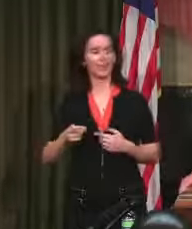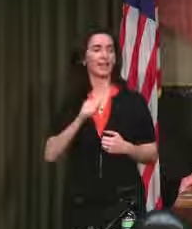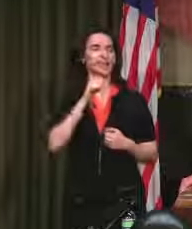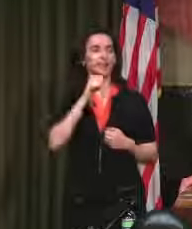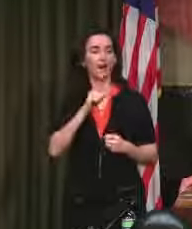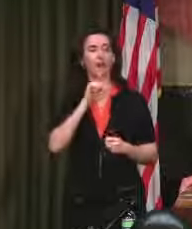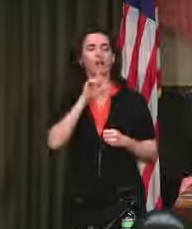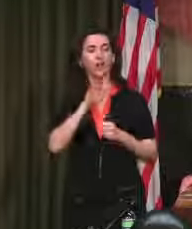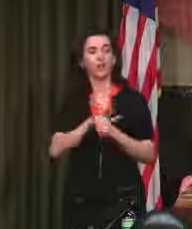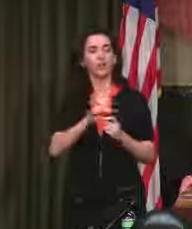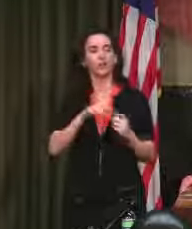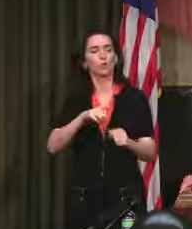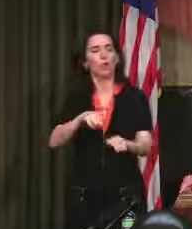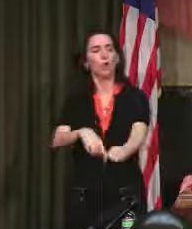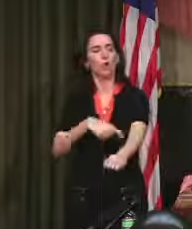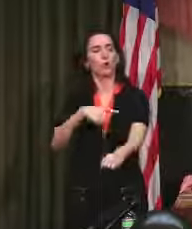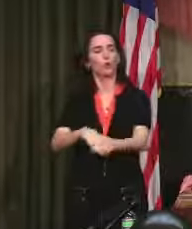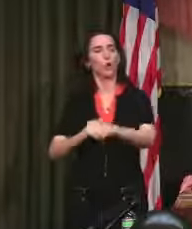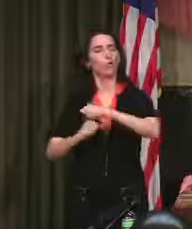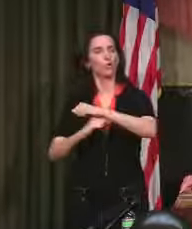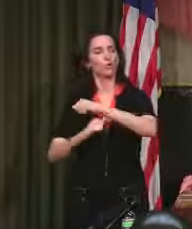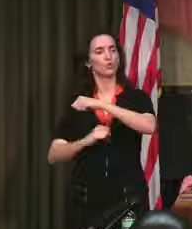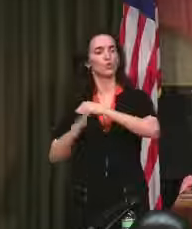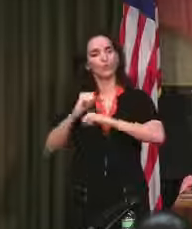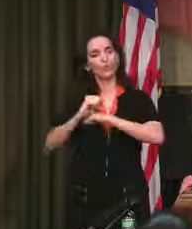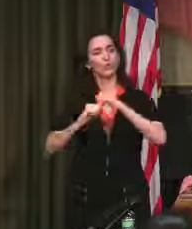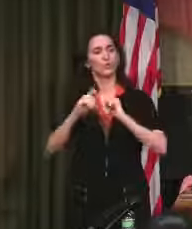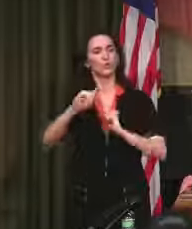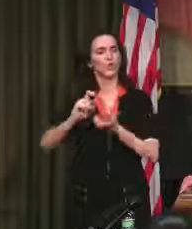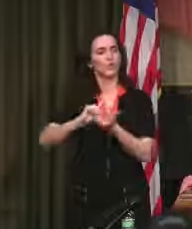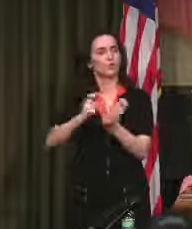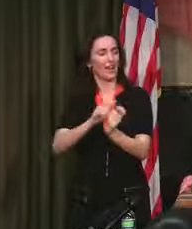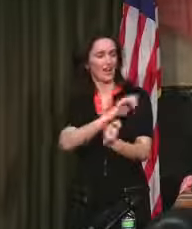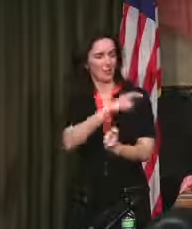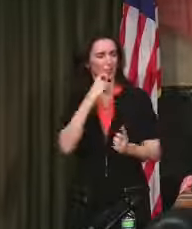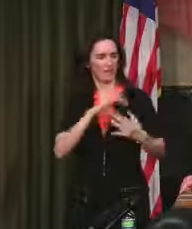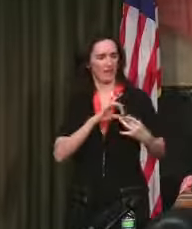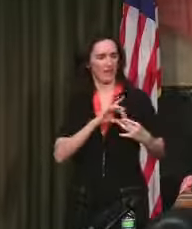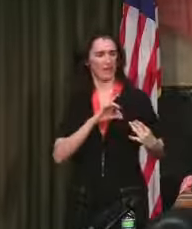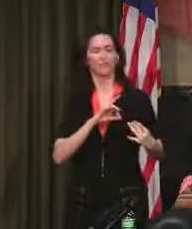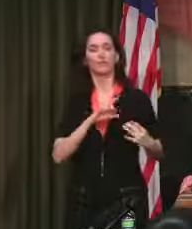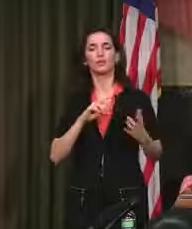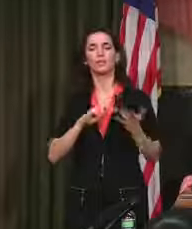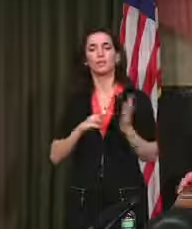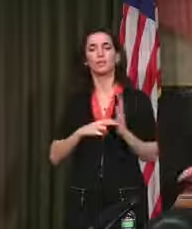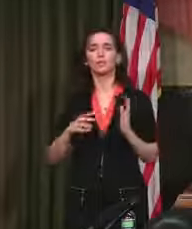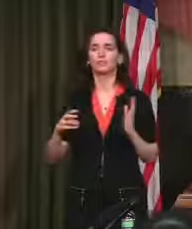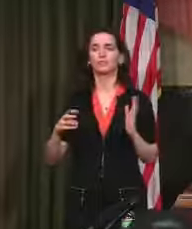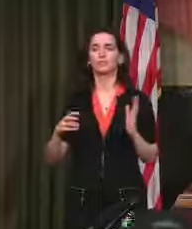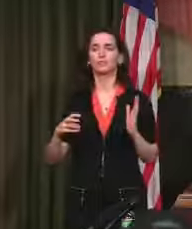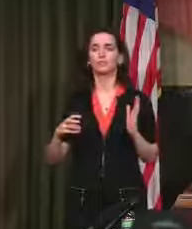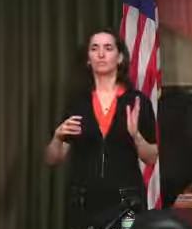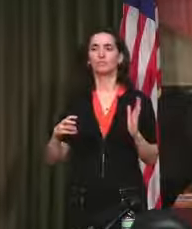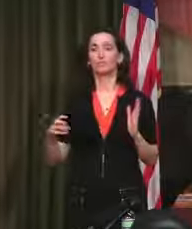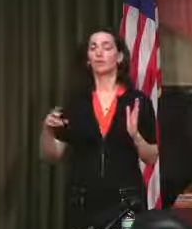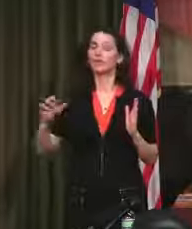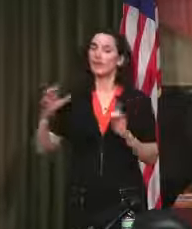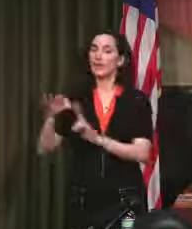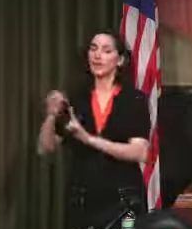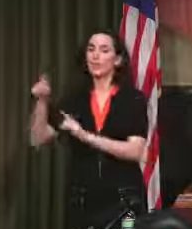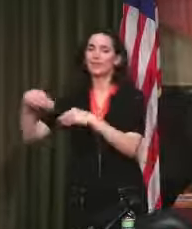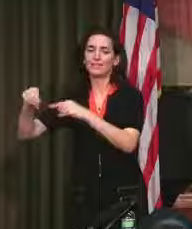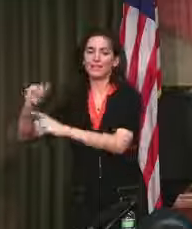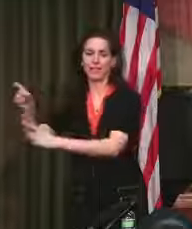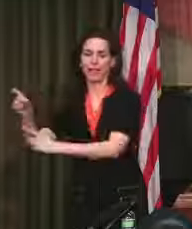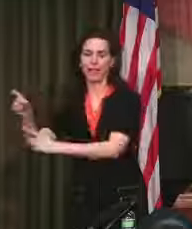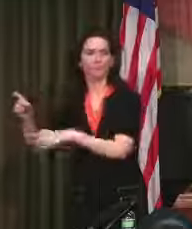to long-term structural tax reform, as you put it. That's to say anything other than the sales tax. Is there a